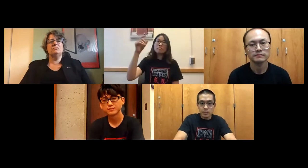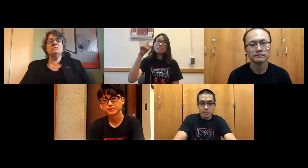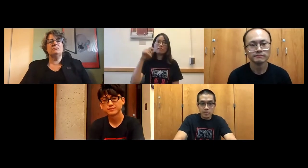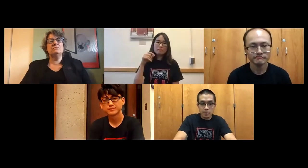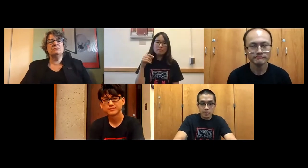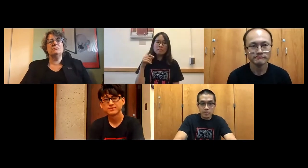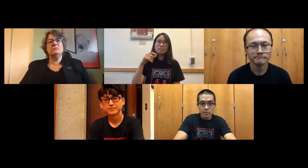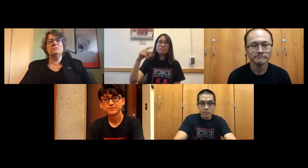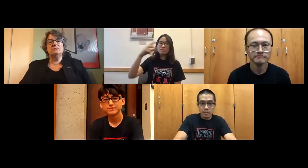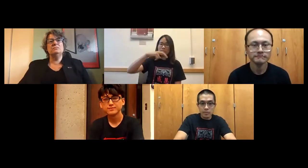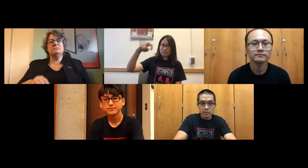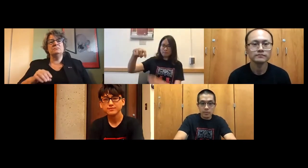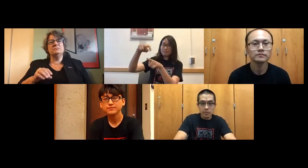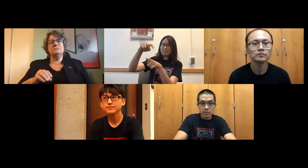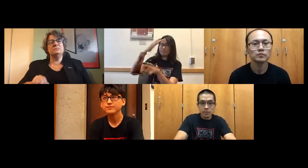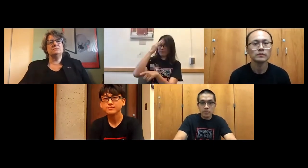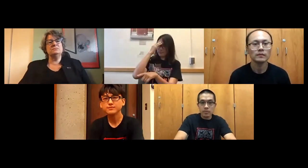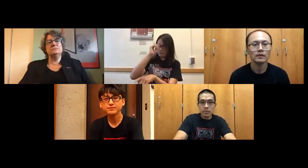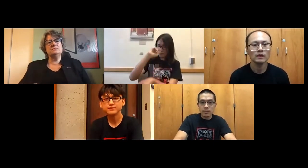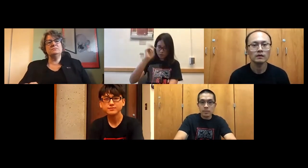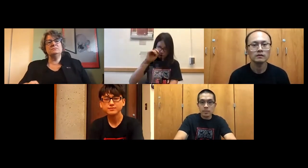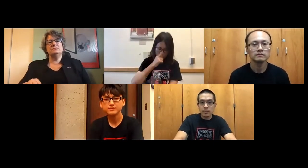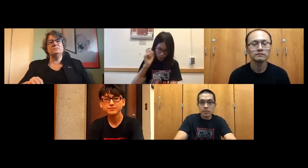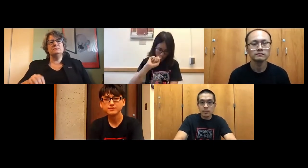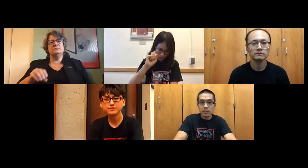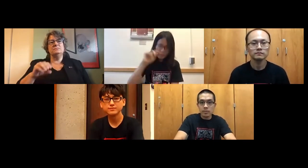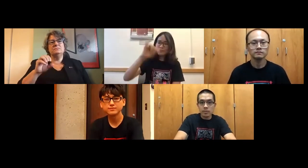and isolated and having to depend on writing.